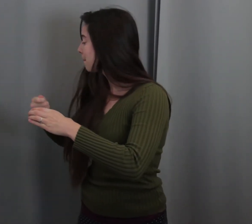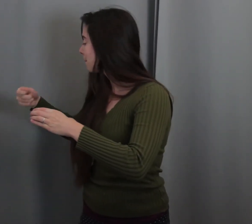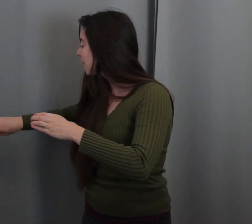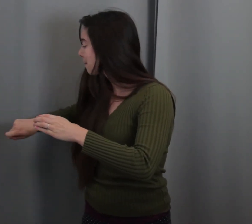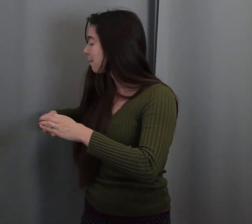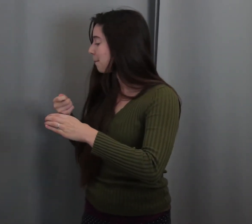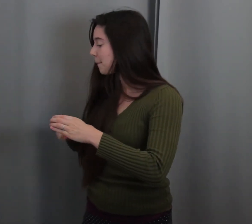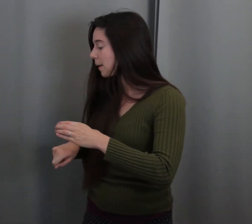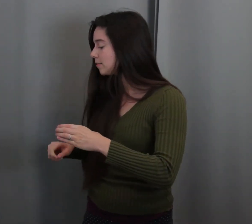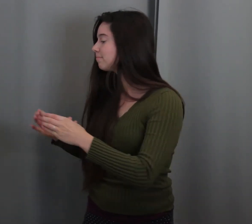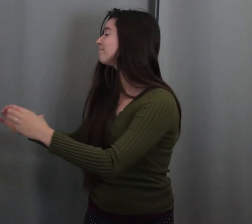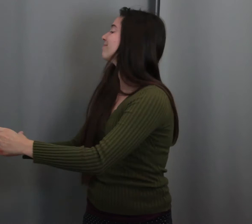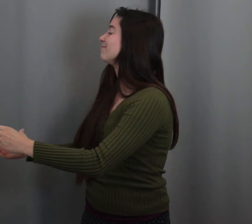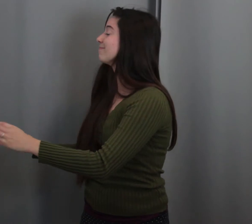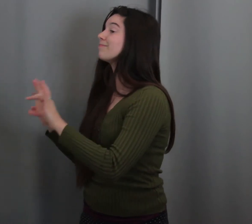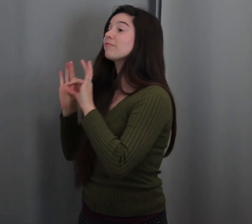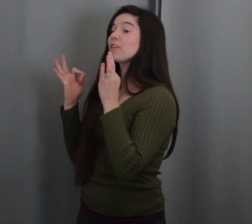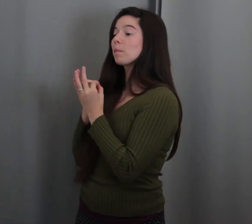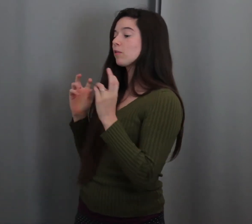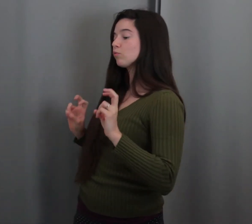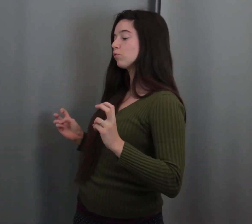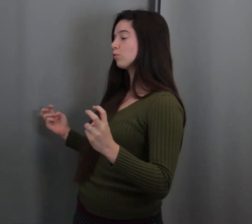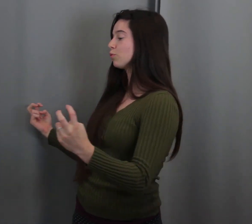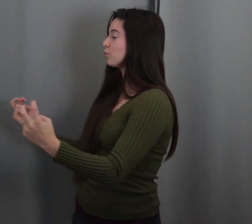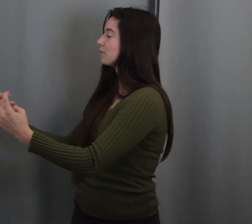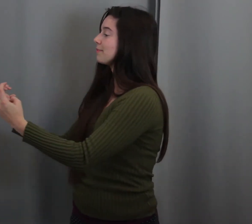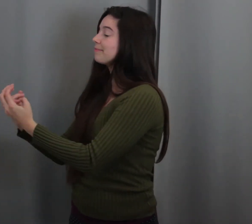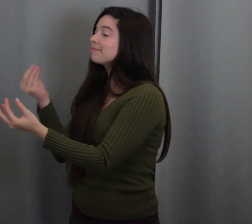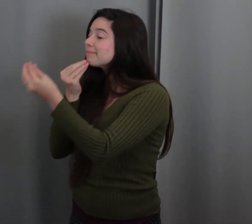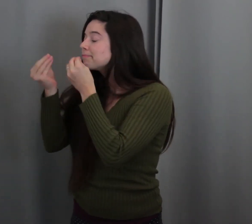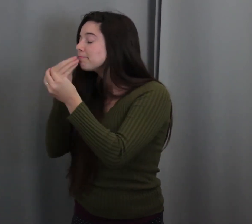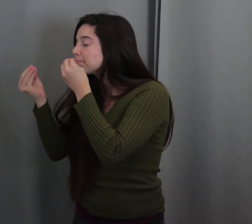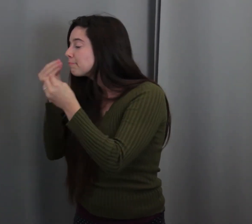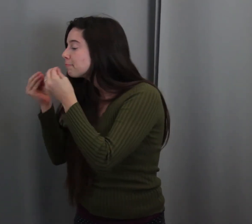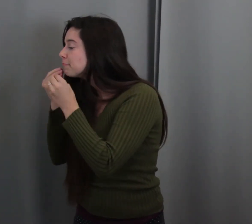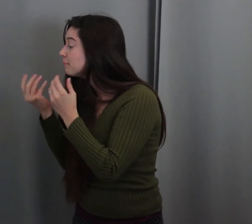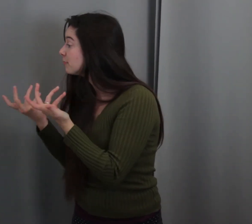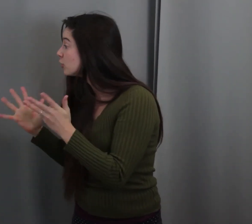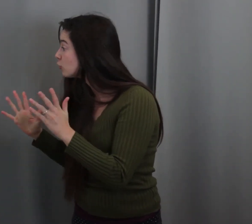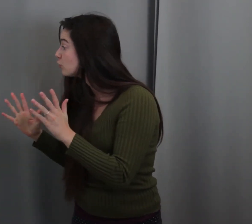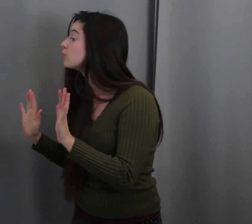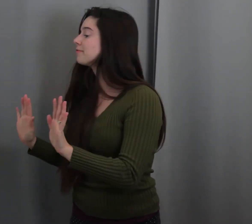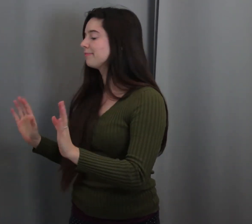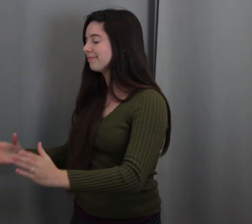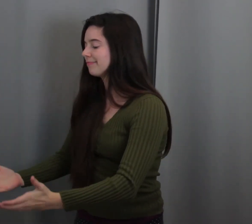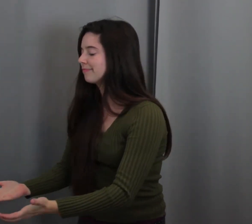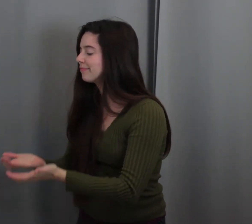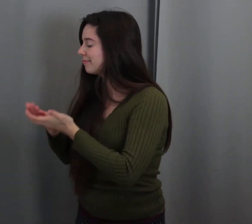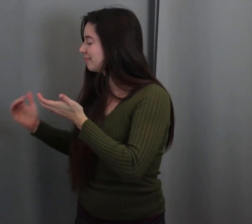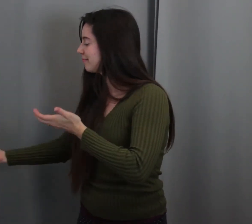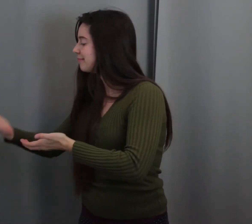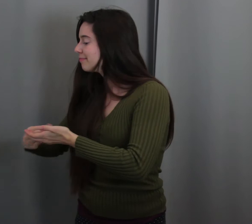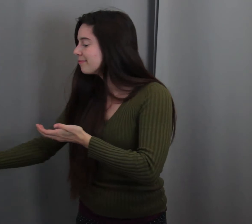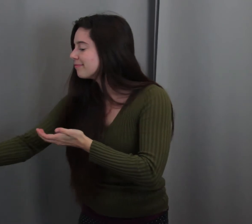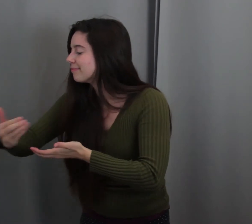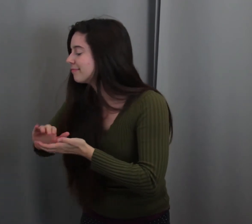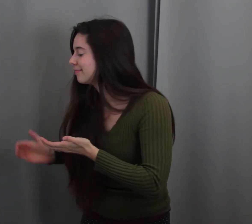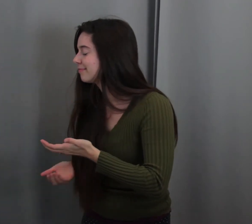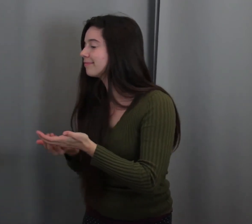It didn't take a long time to see that this old man had an oversized heart